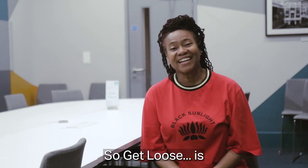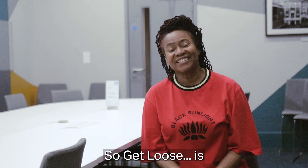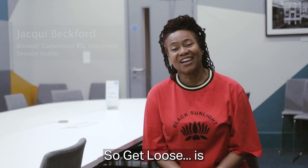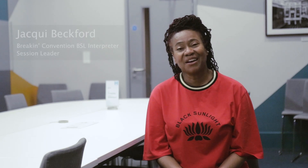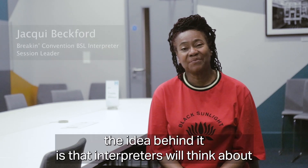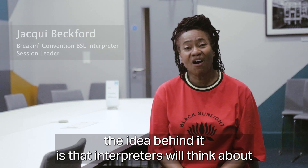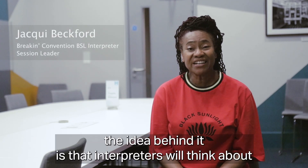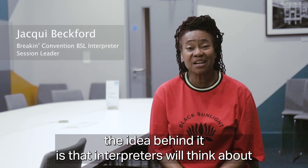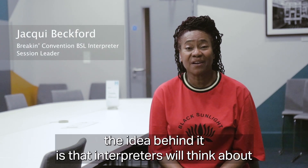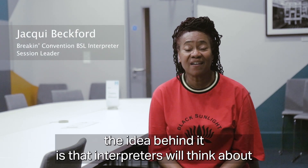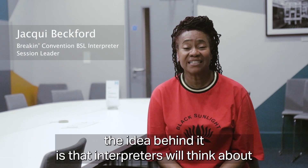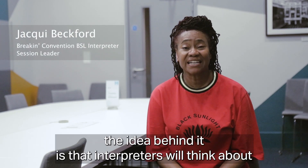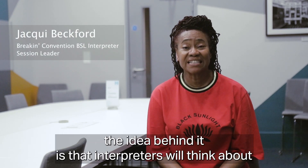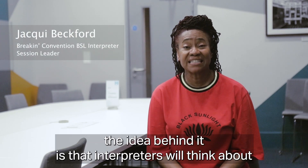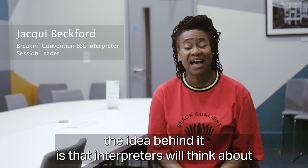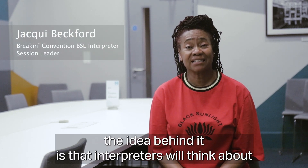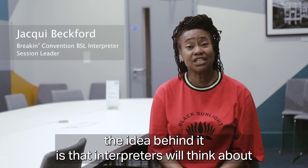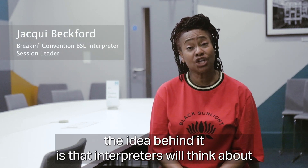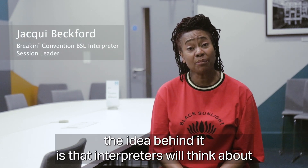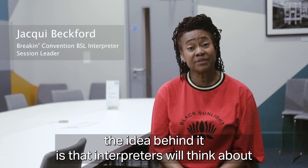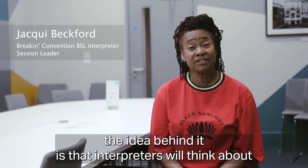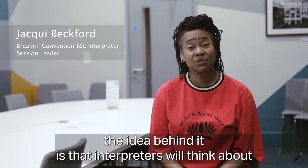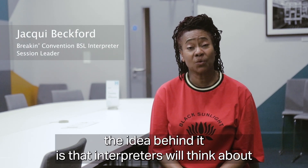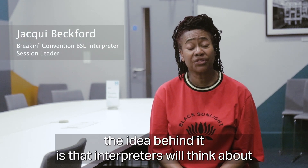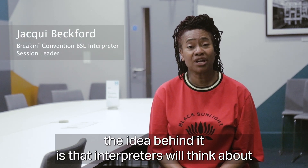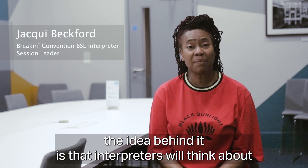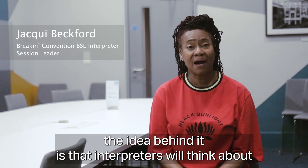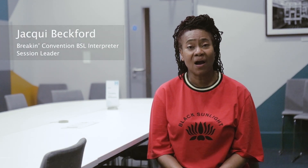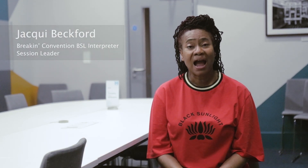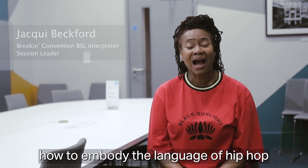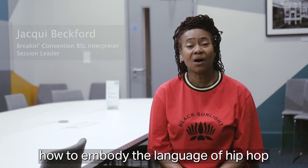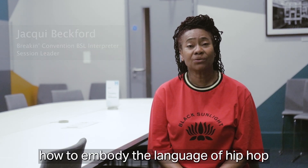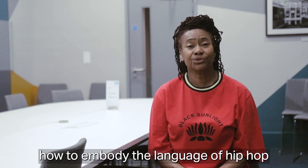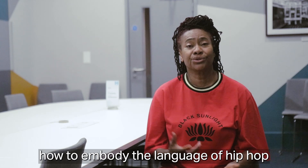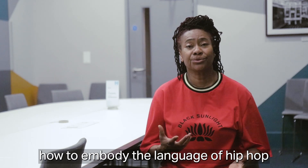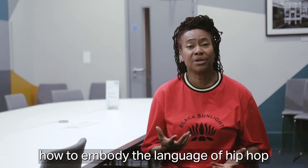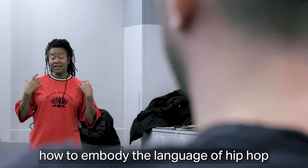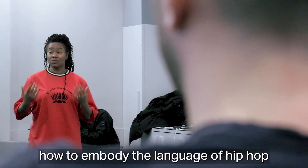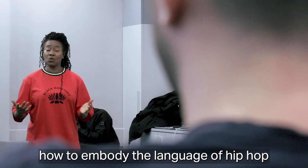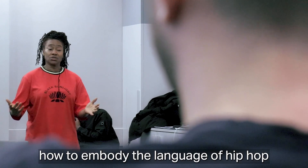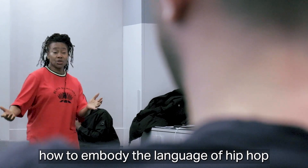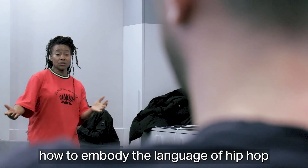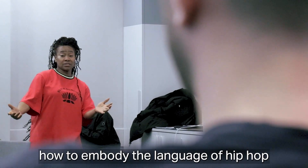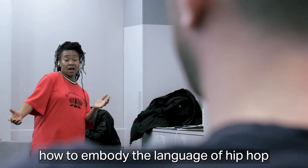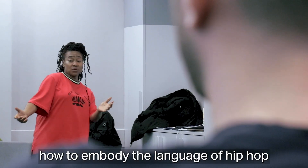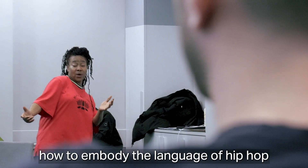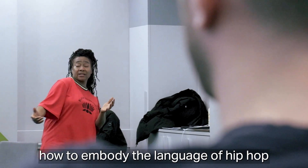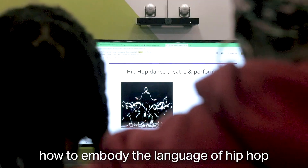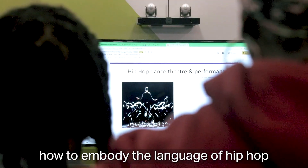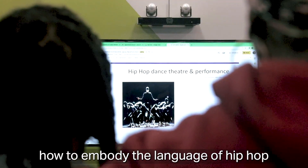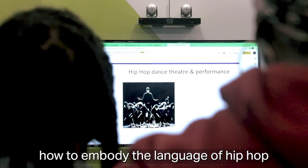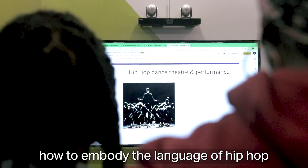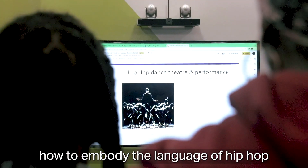introduce is the idea behind it is that interpreters will think about how to embody the